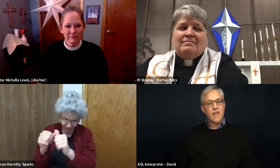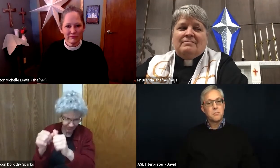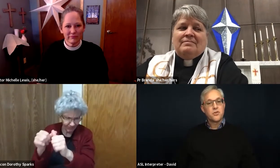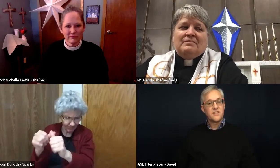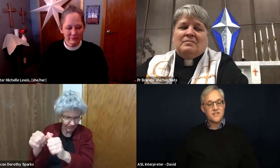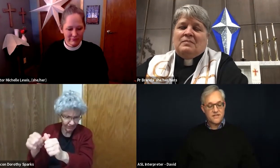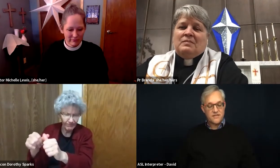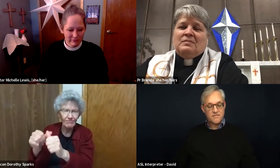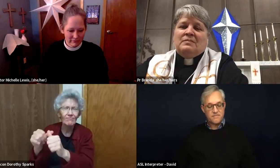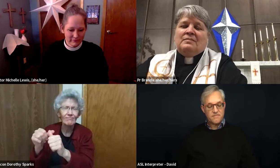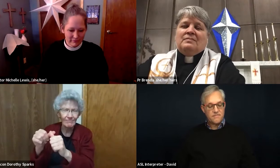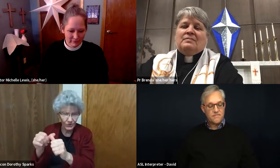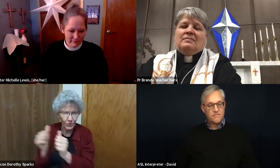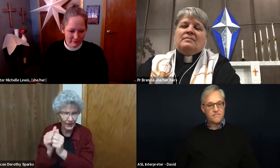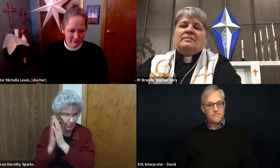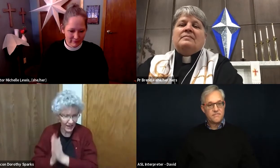and persistence